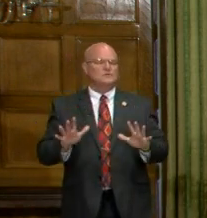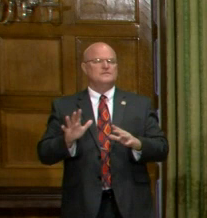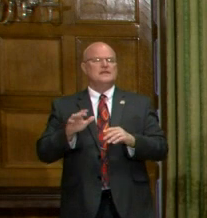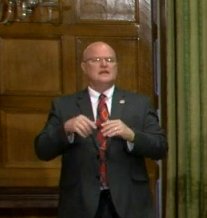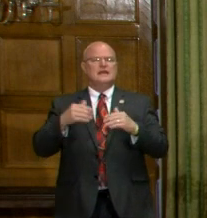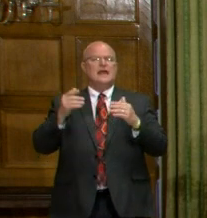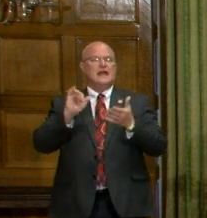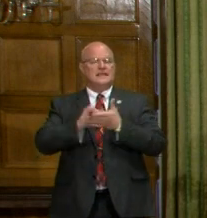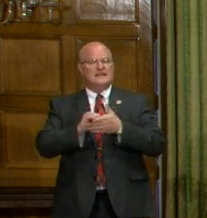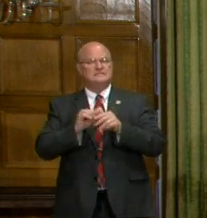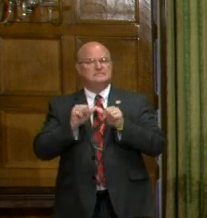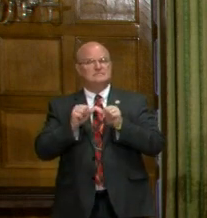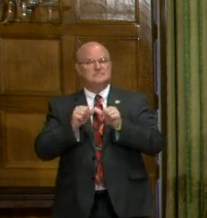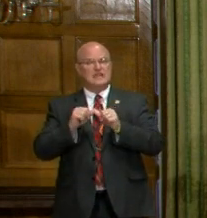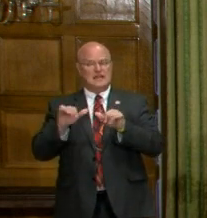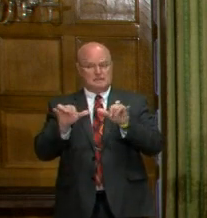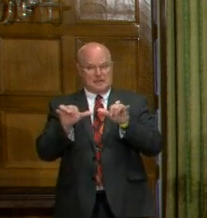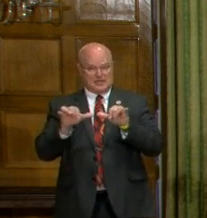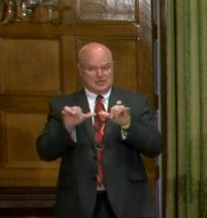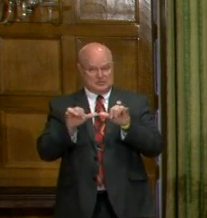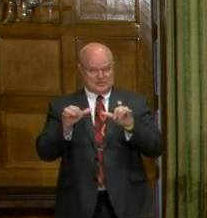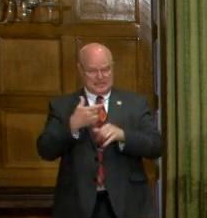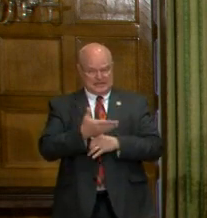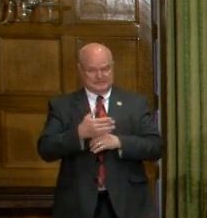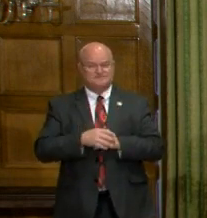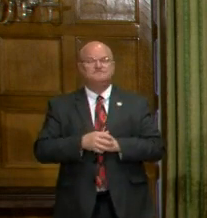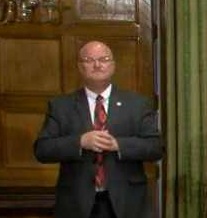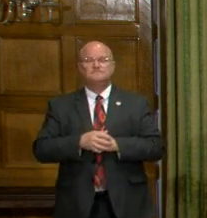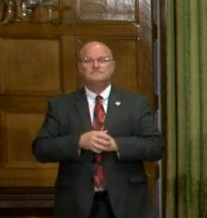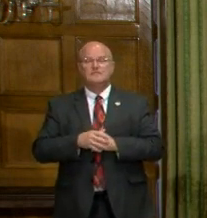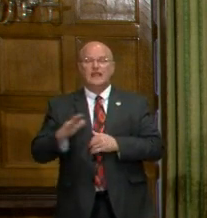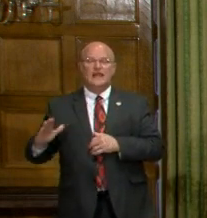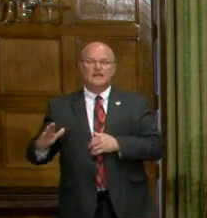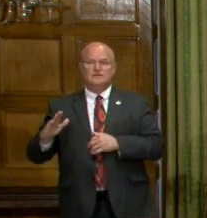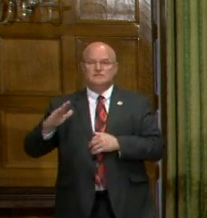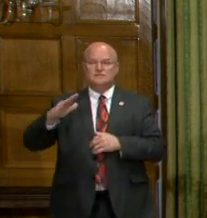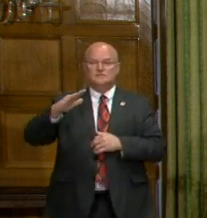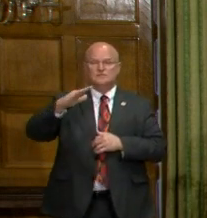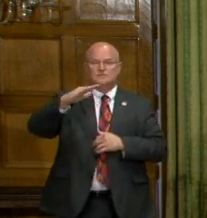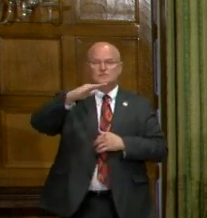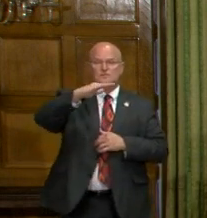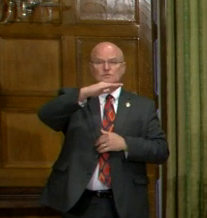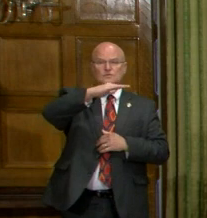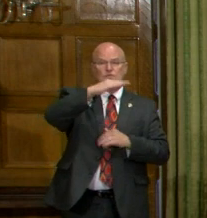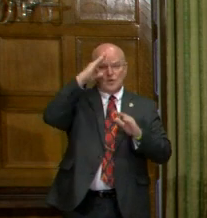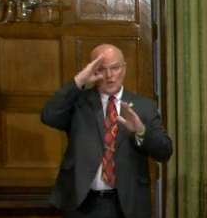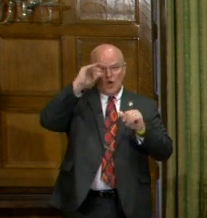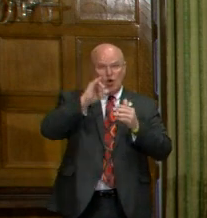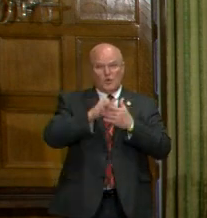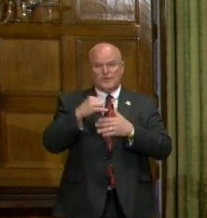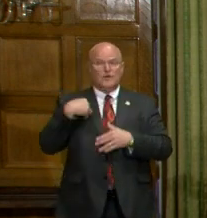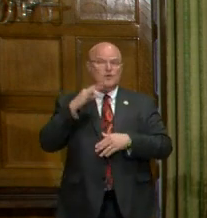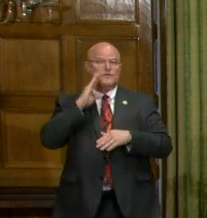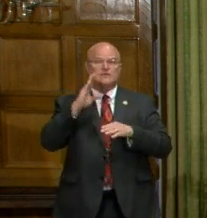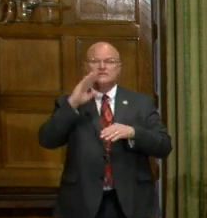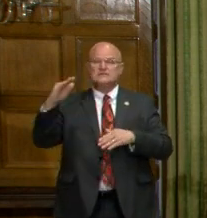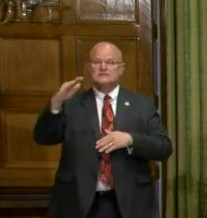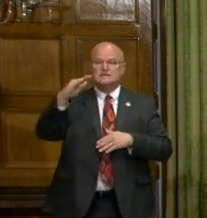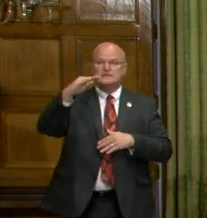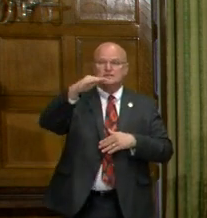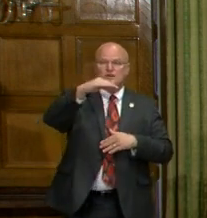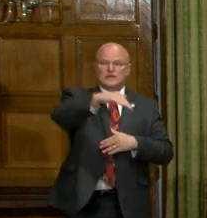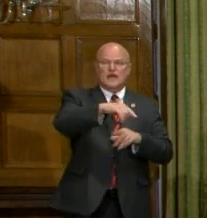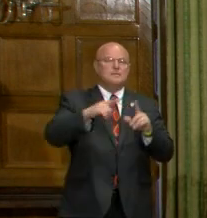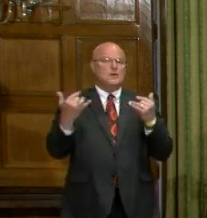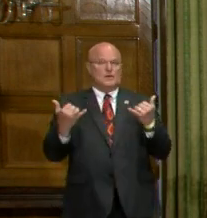I mean, that's a pretty steady measurement stick. And it's plateauing there. We hope that we'll eventually see it go down,